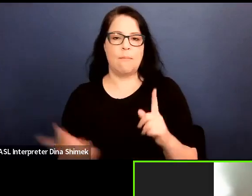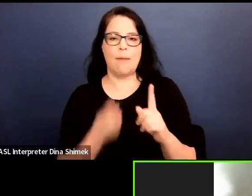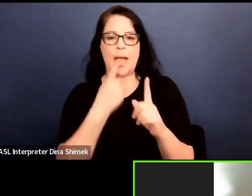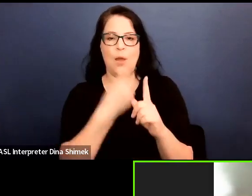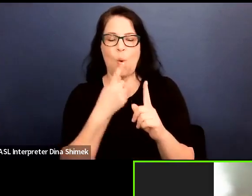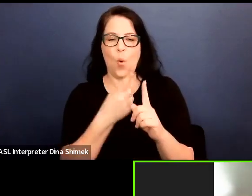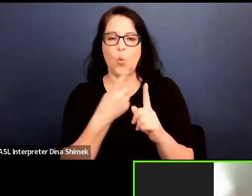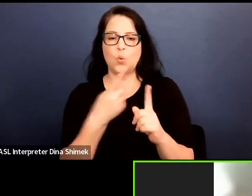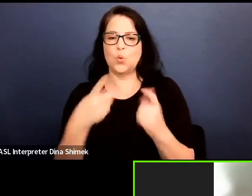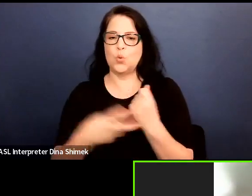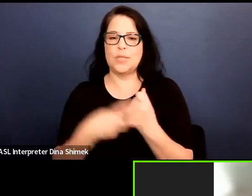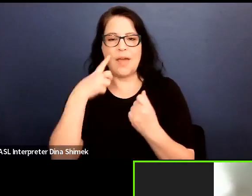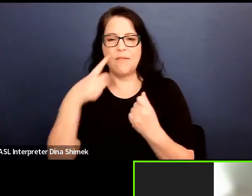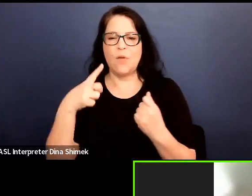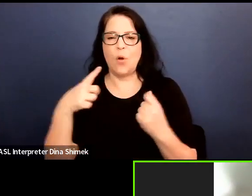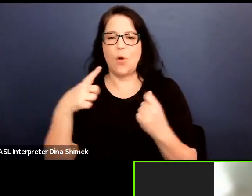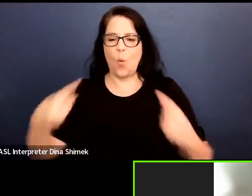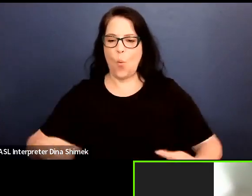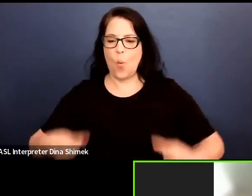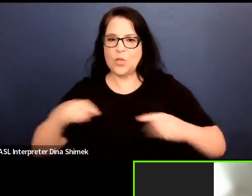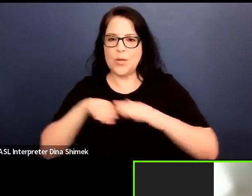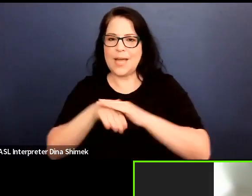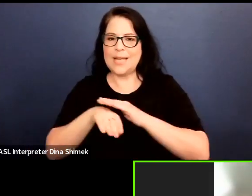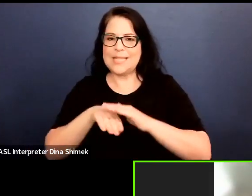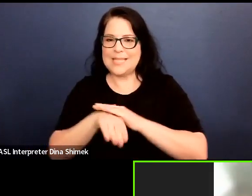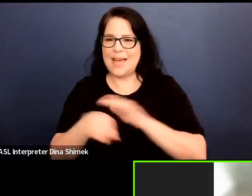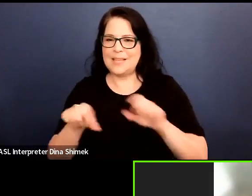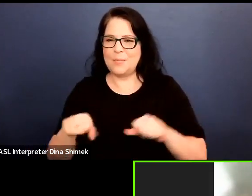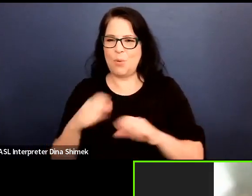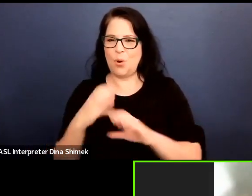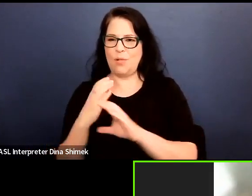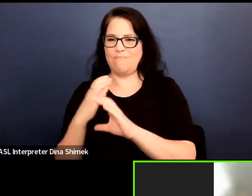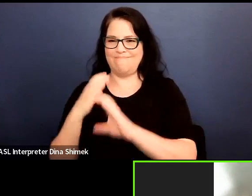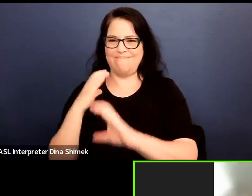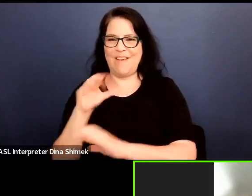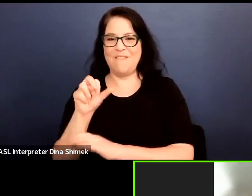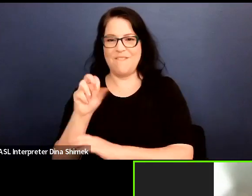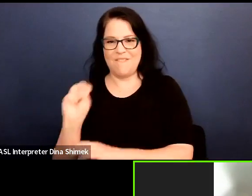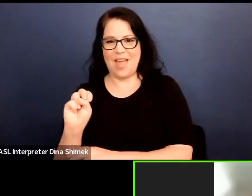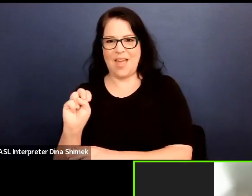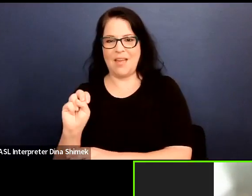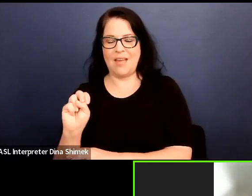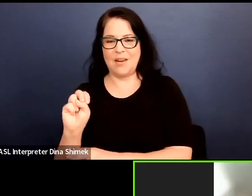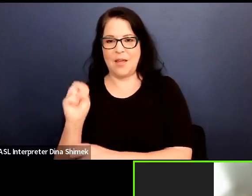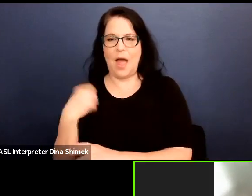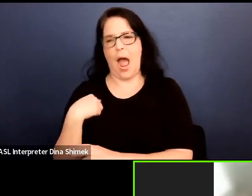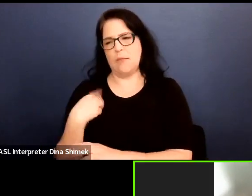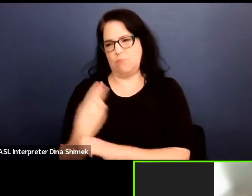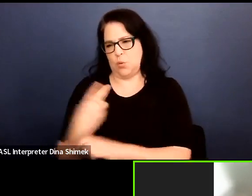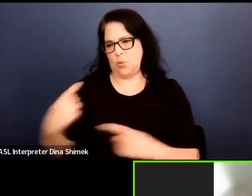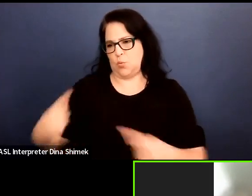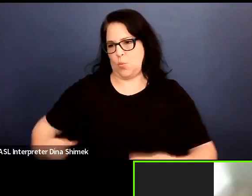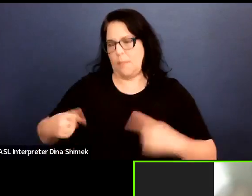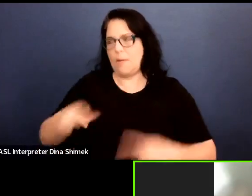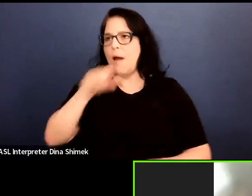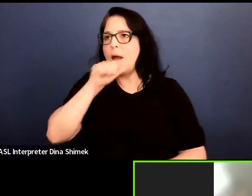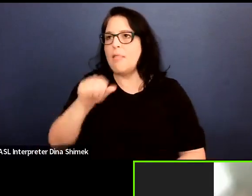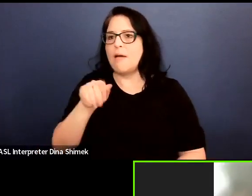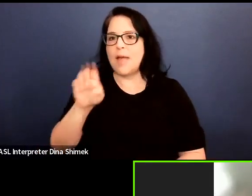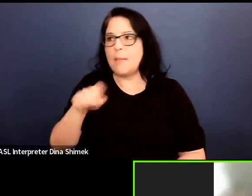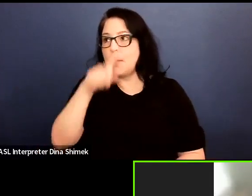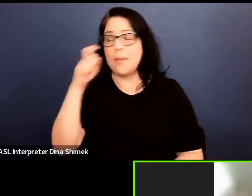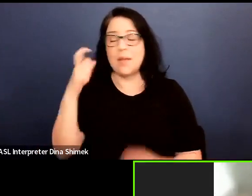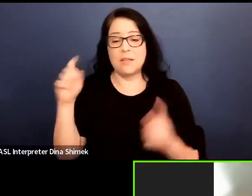van because I am a full-time wheelchair user, but I'll be honest with you all, I love having an ABLE because, you know, emergencies